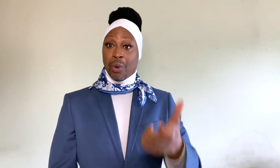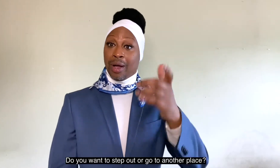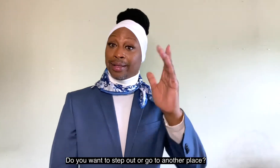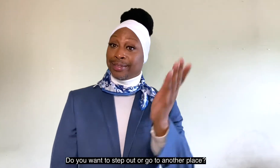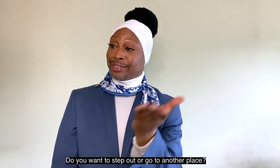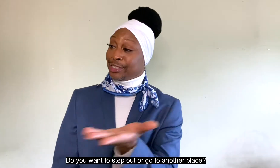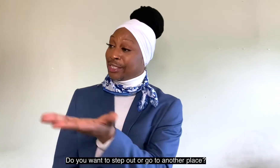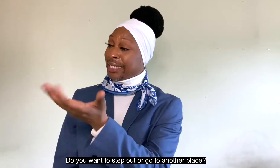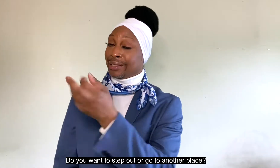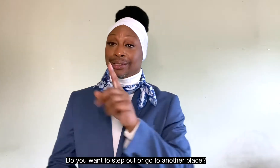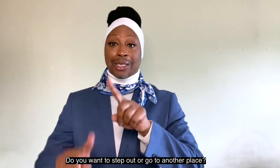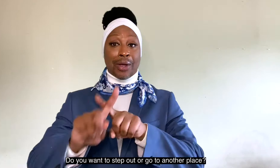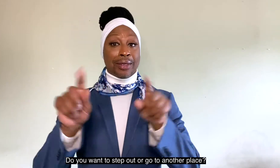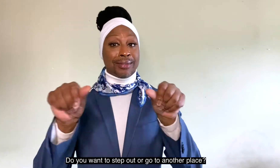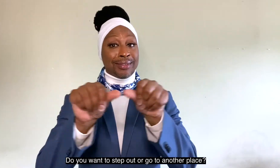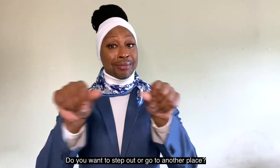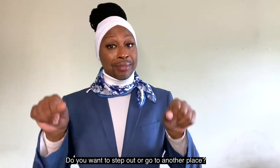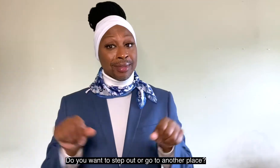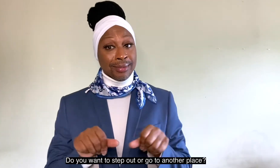Do you want to step out? Or go to another place?